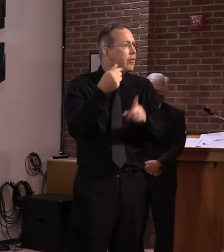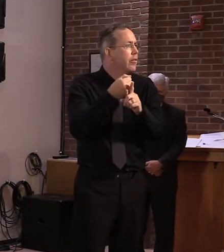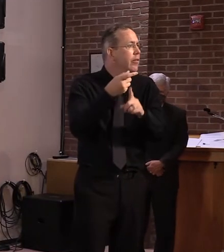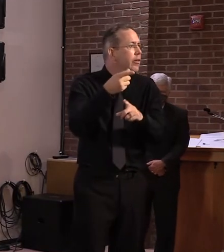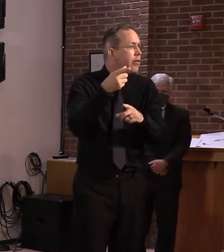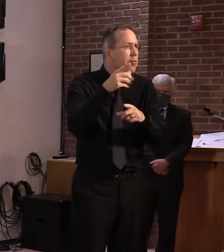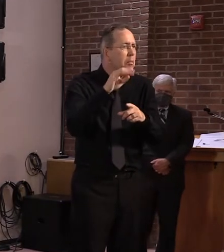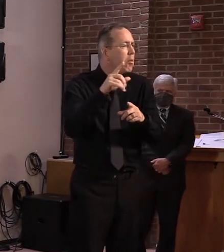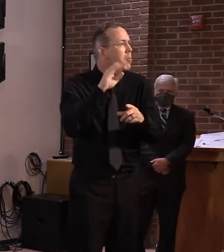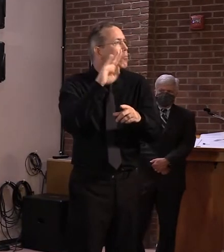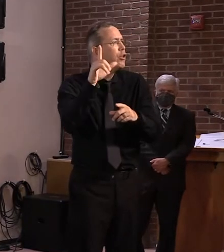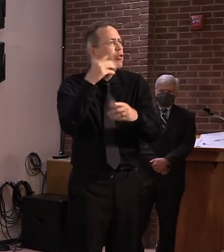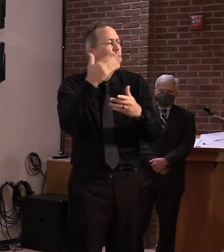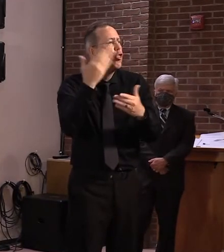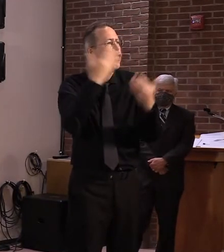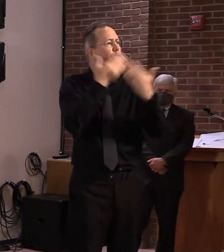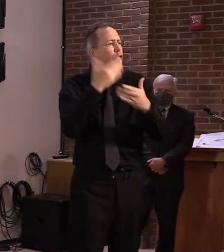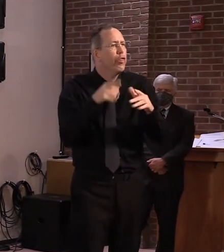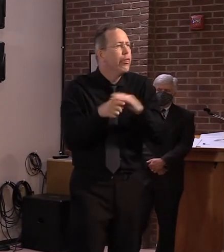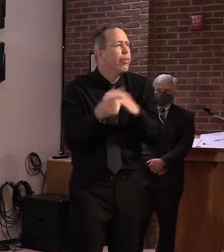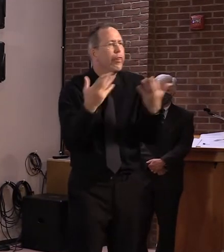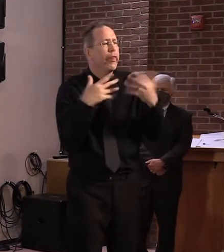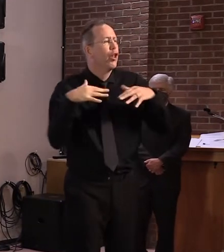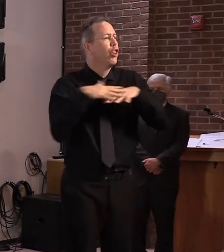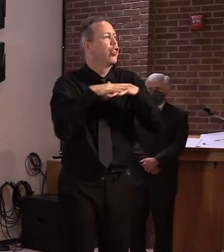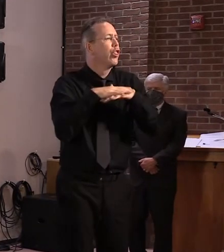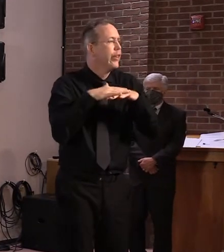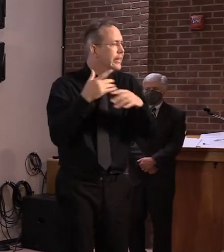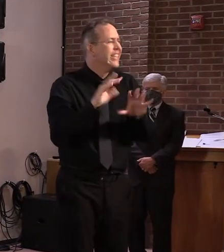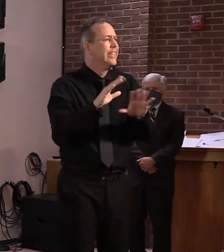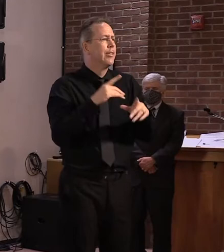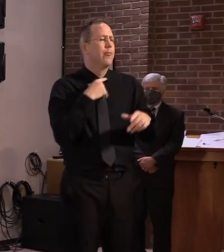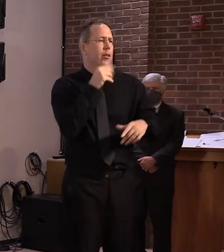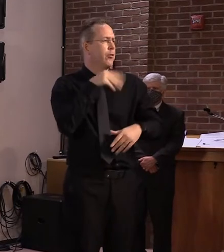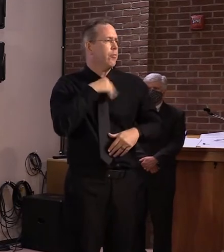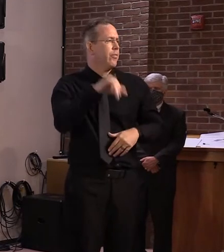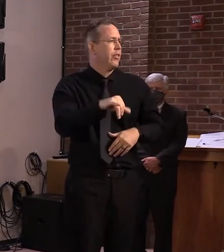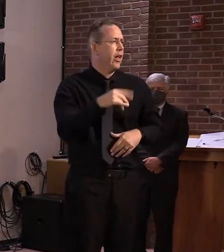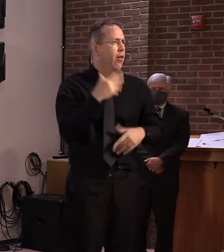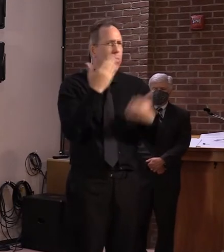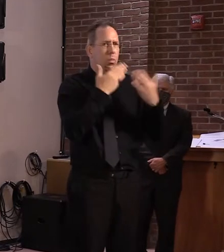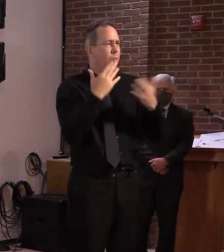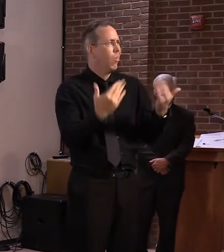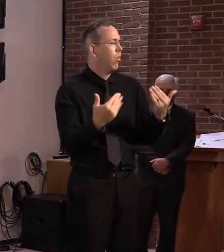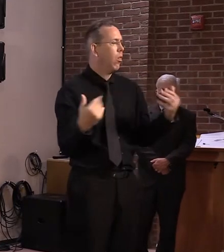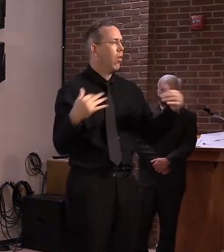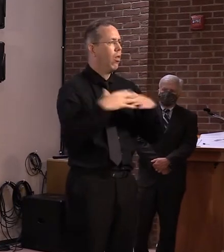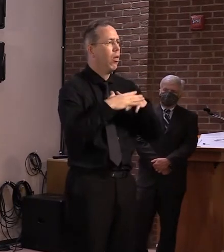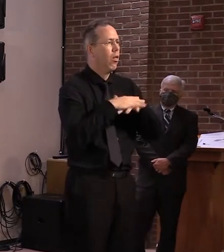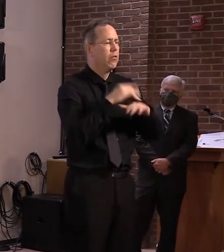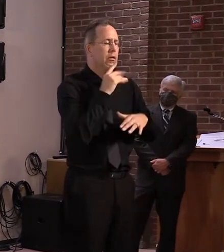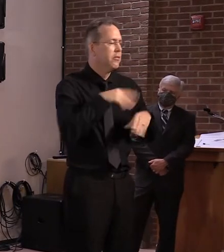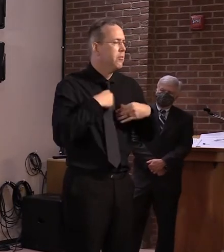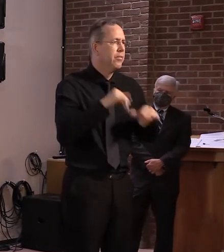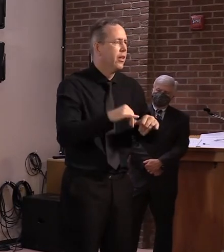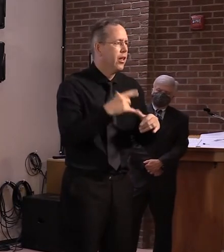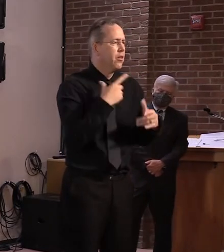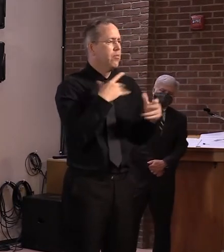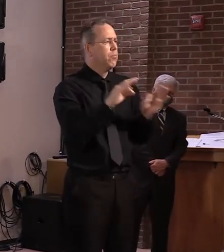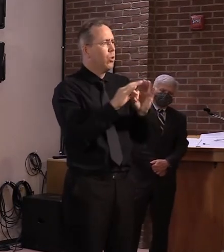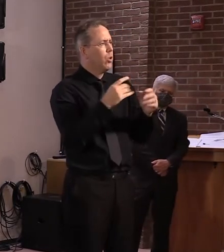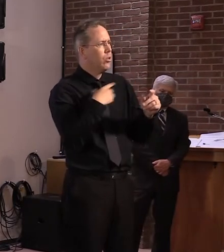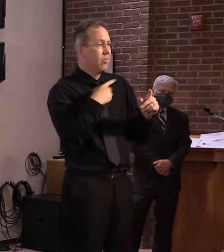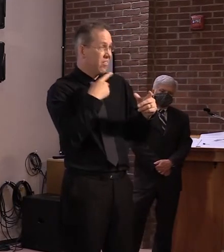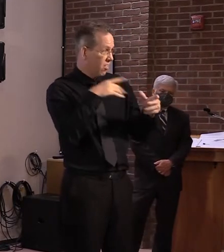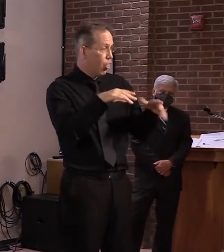to reflect on that and see if there's anything we can do to make sure there's compliance, because that's that is the answer, right? And we just need to,